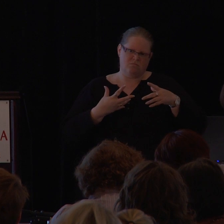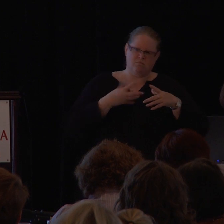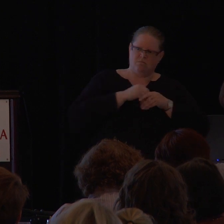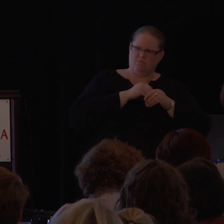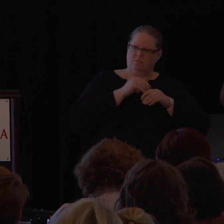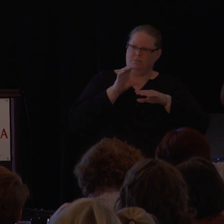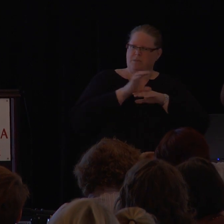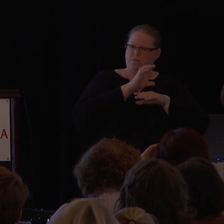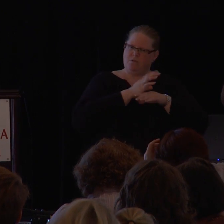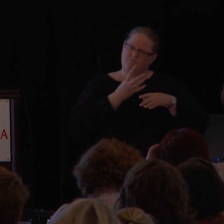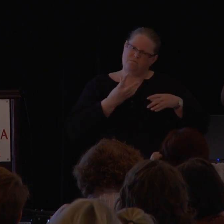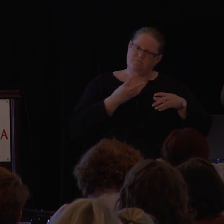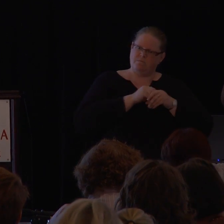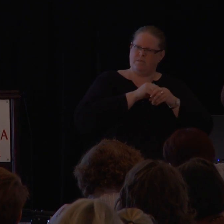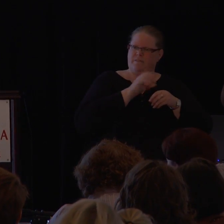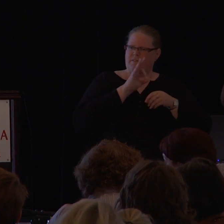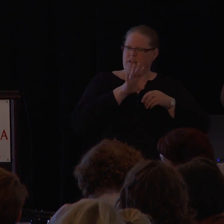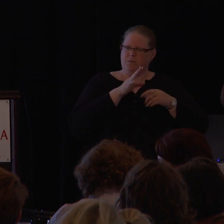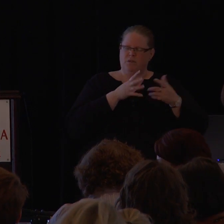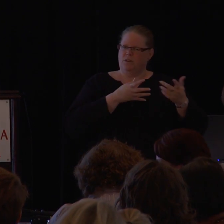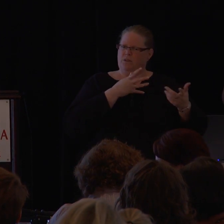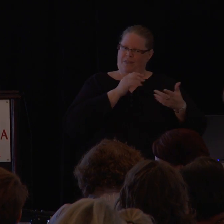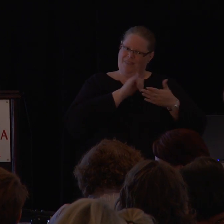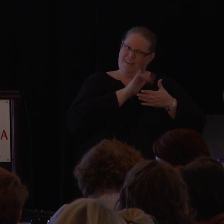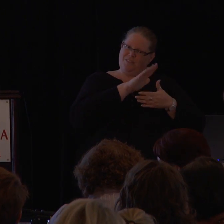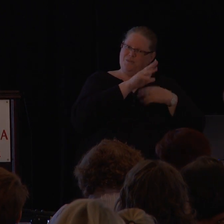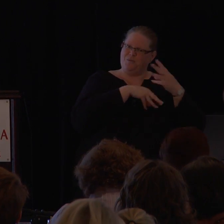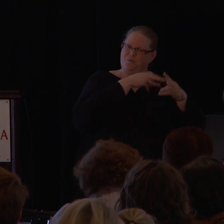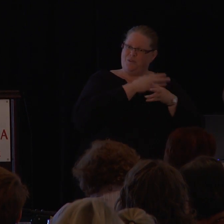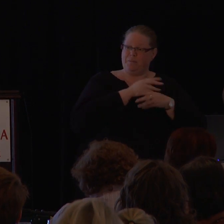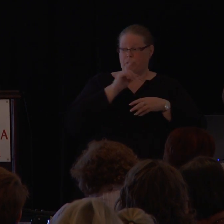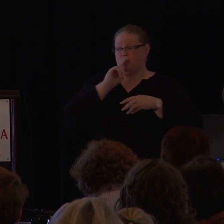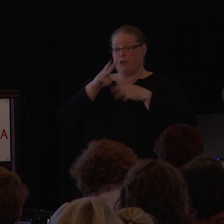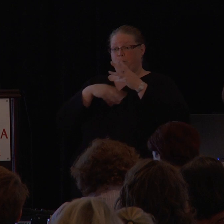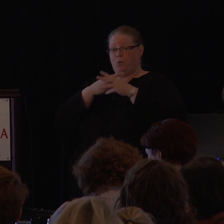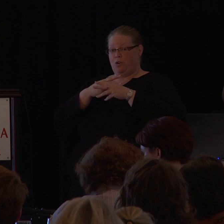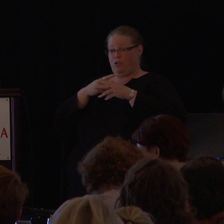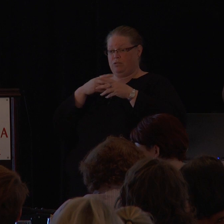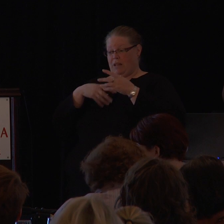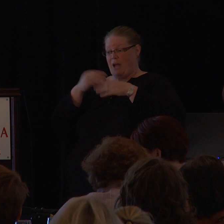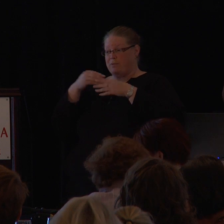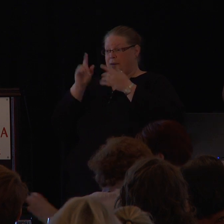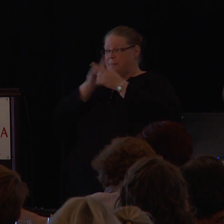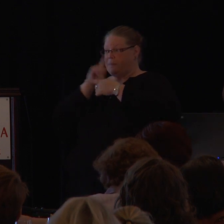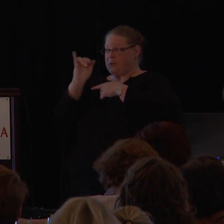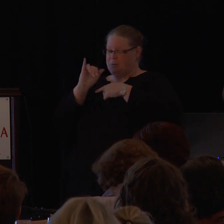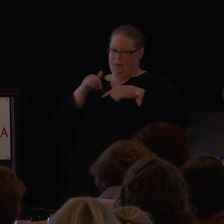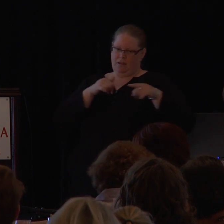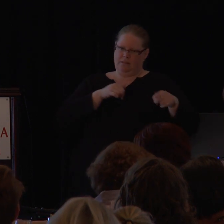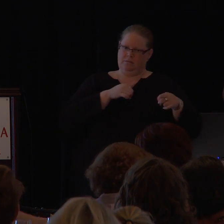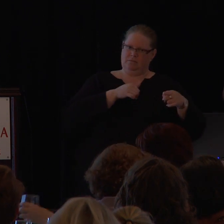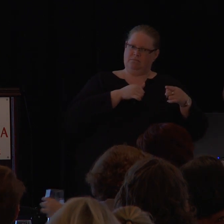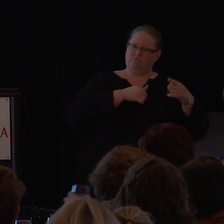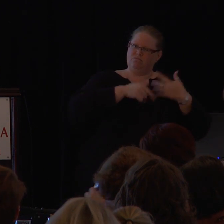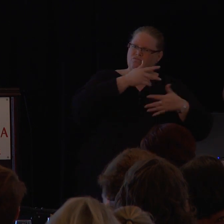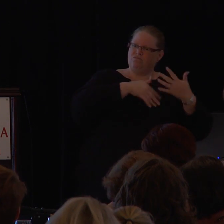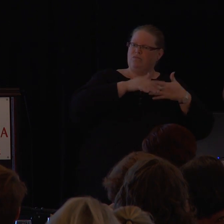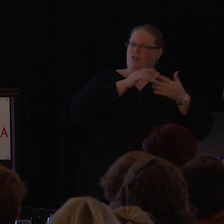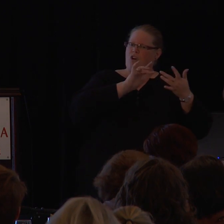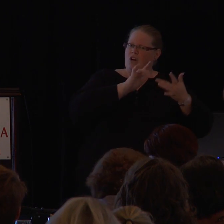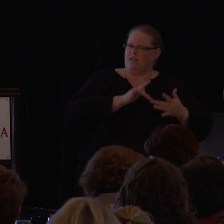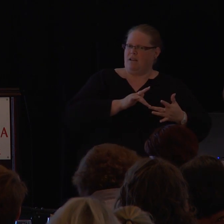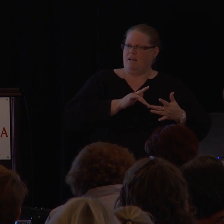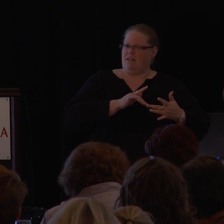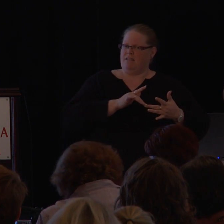as much as they live in actual reality, that nothing would be worse. Bullying or cyberbullying would be a better fate than having no access